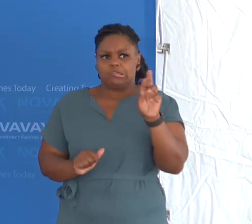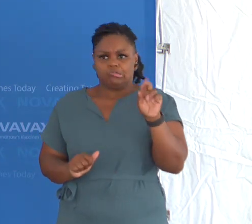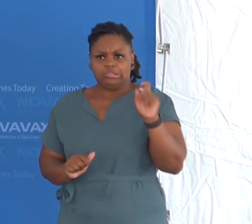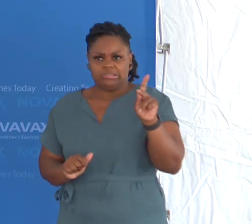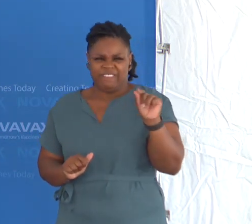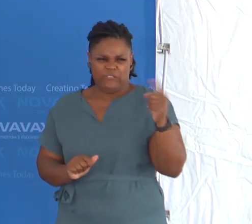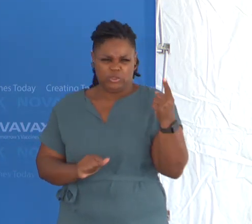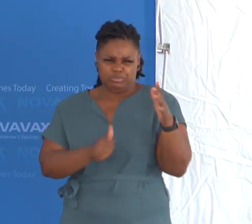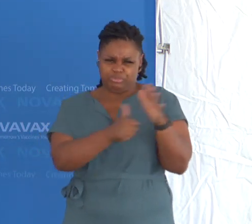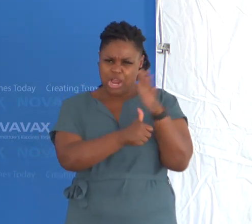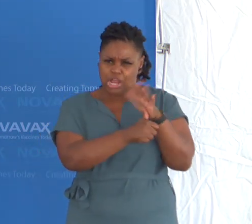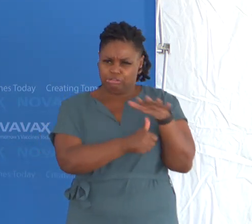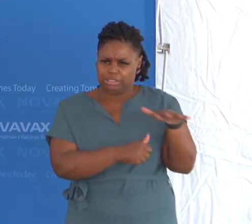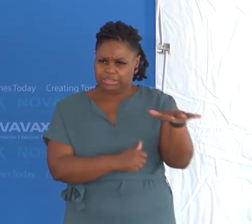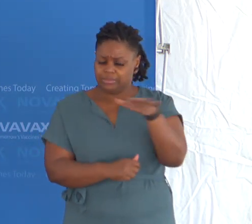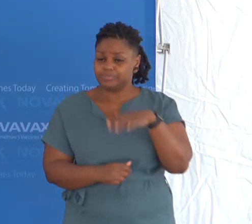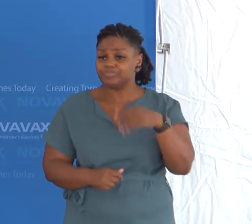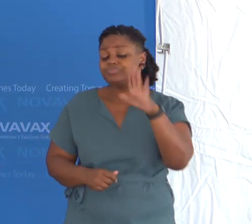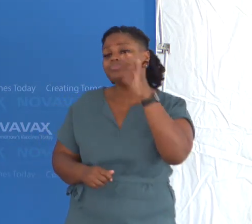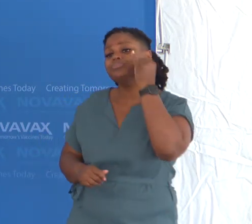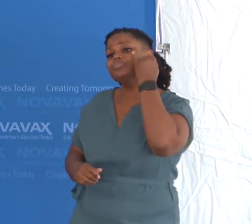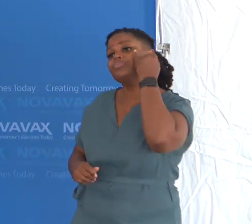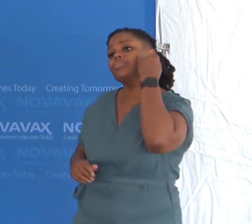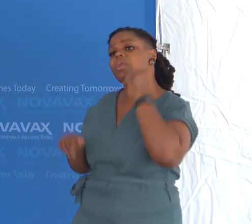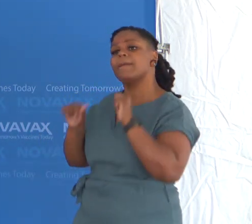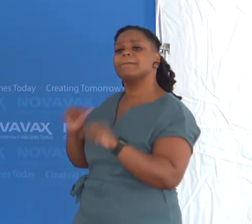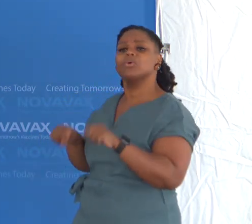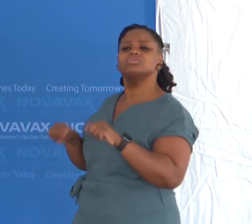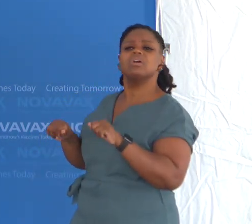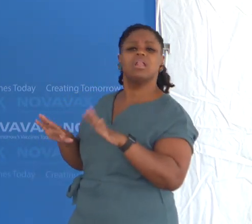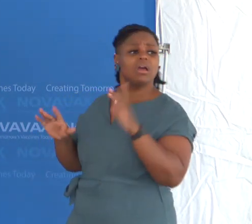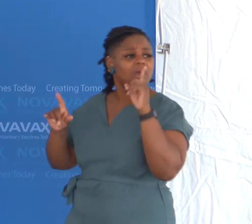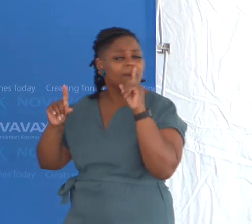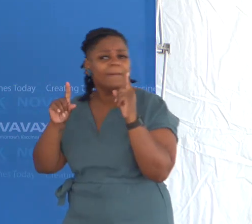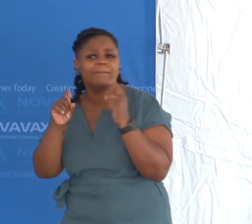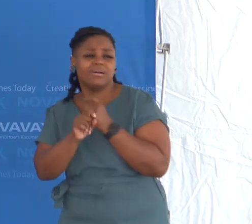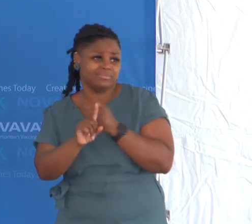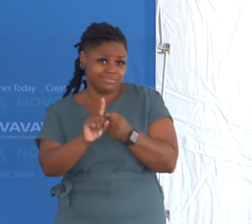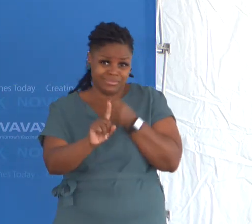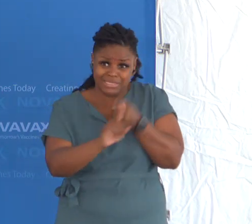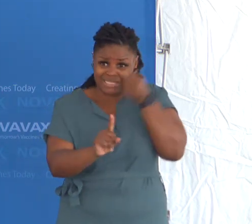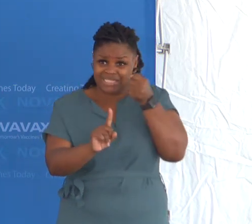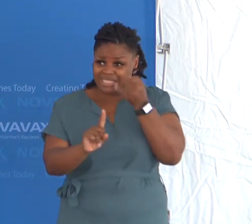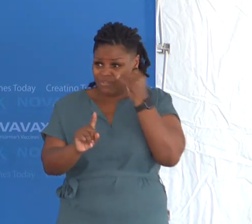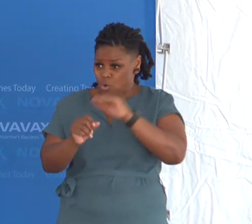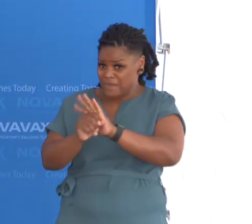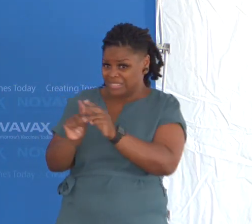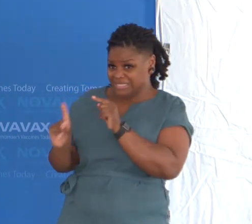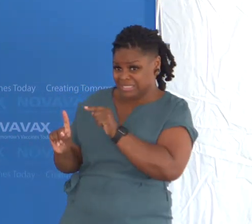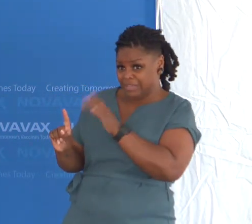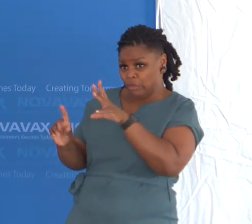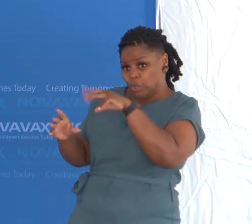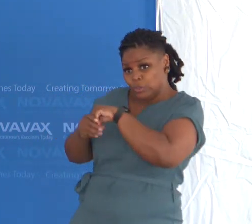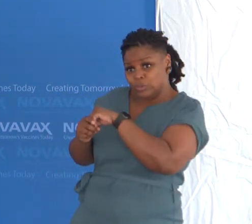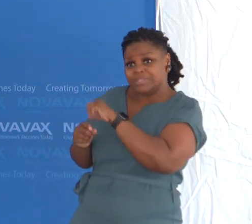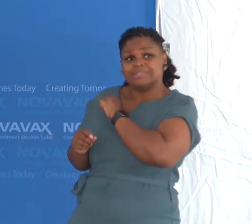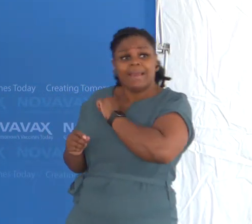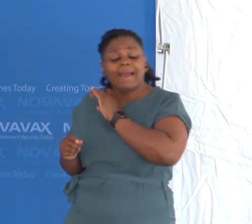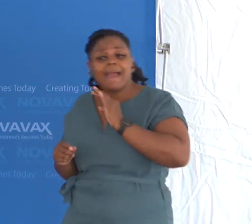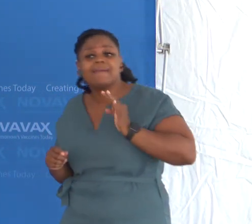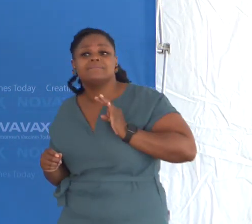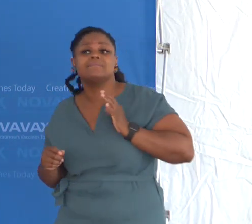developing complications from COVID-19, including staff and residents of nursing homes and long-term